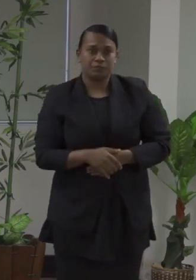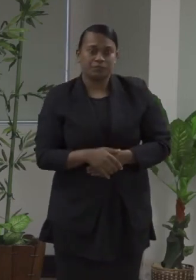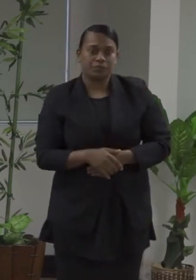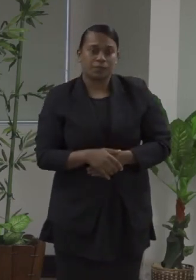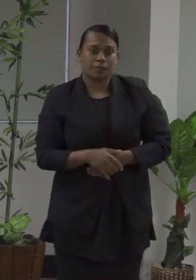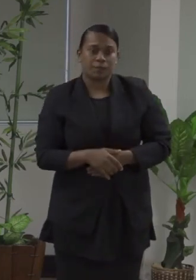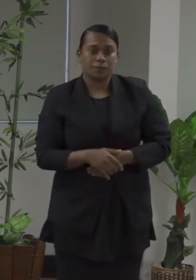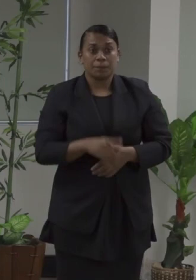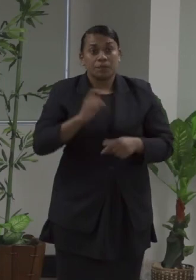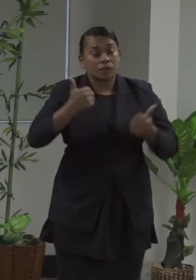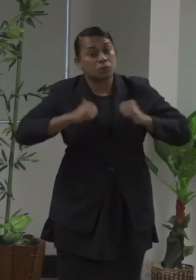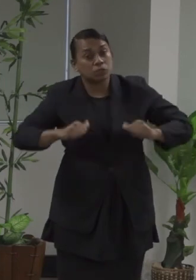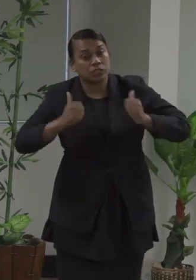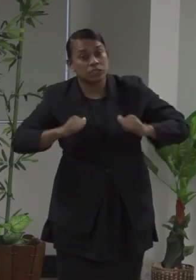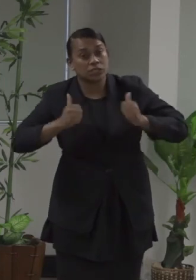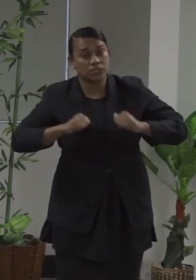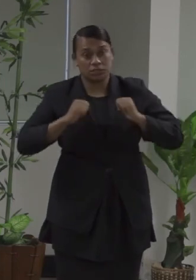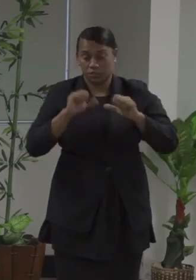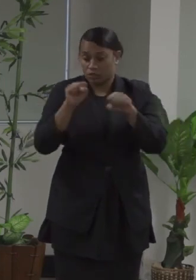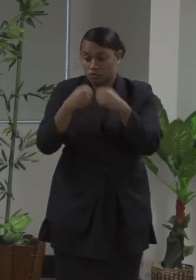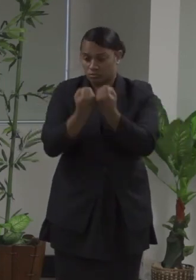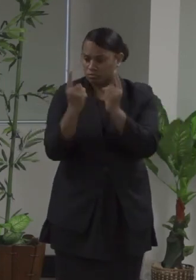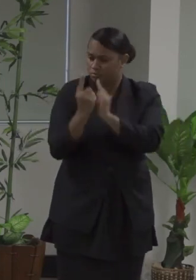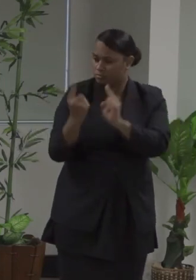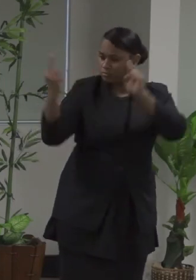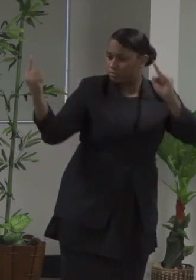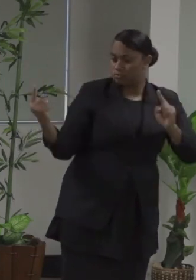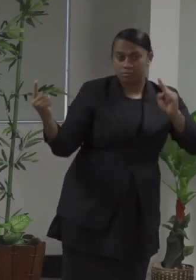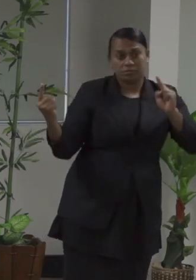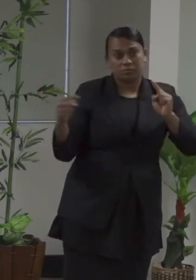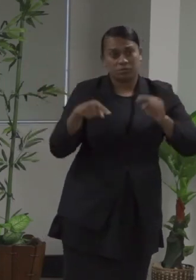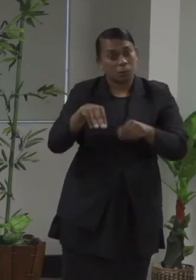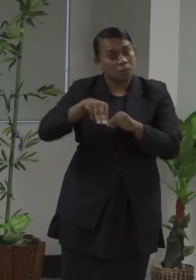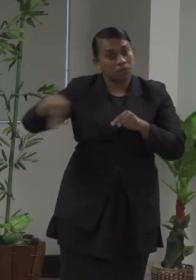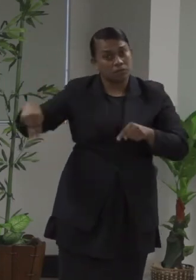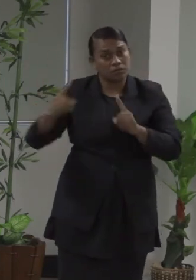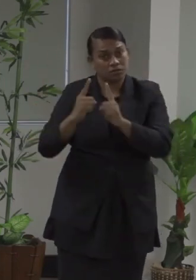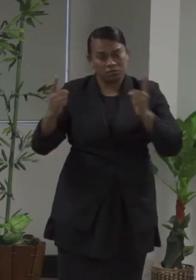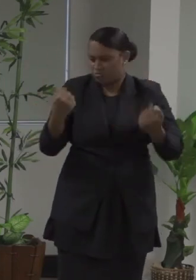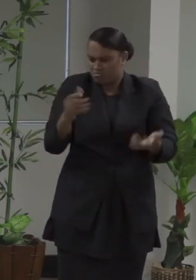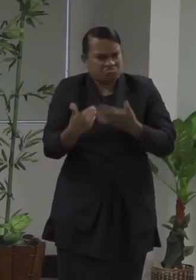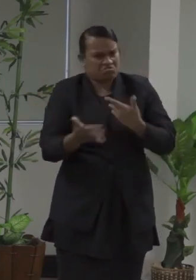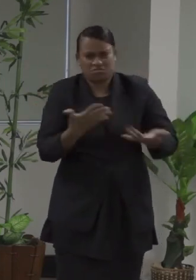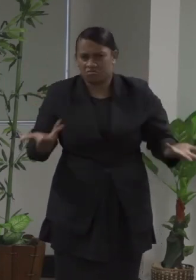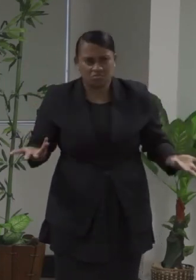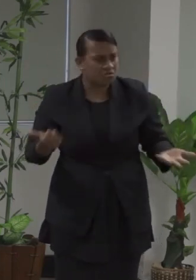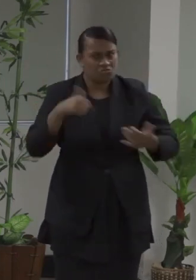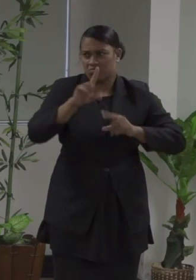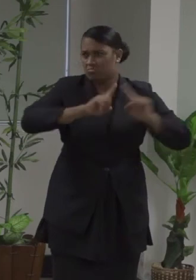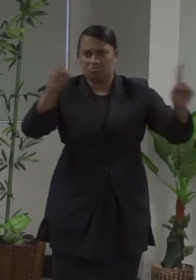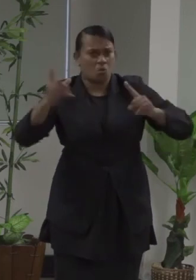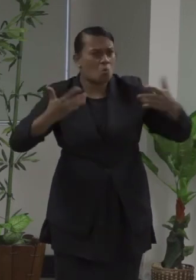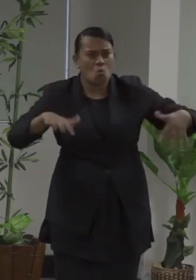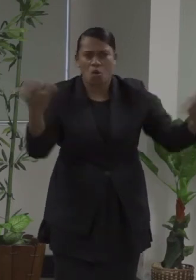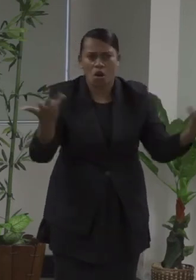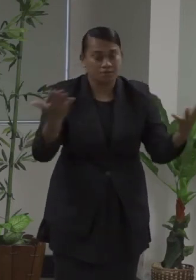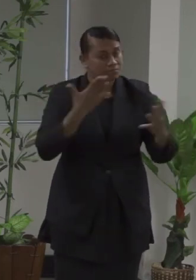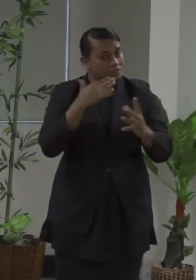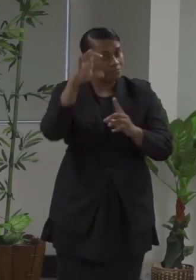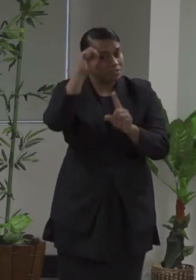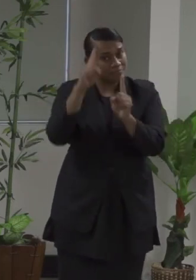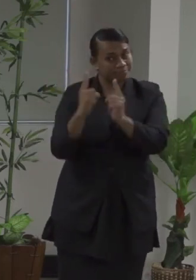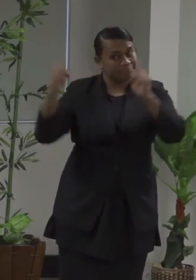Practice social distancing, 2 meters wherever you are, whatever you do. Make sure you are 2 meters away from the next